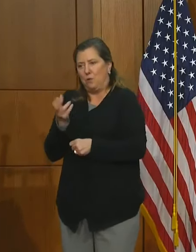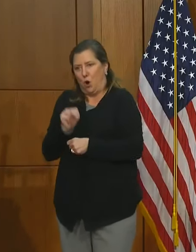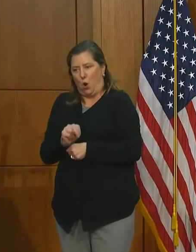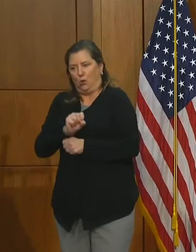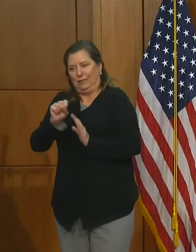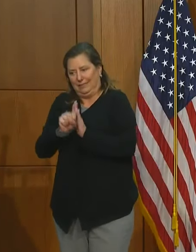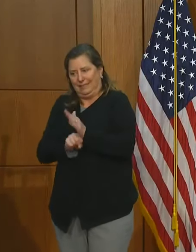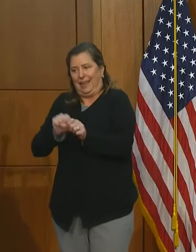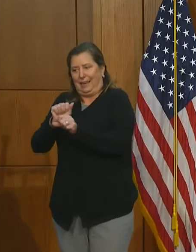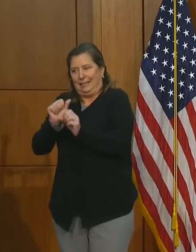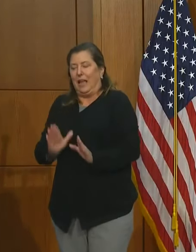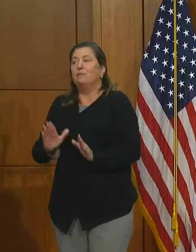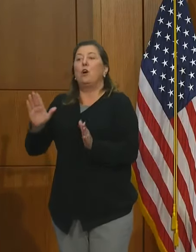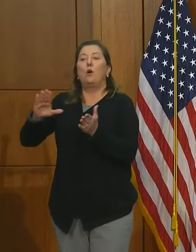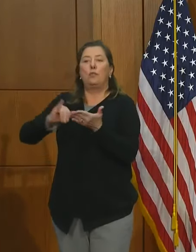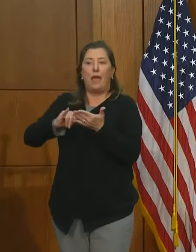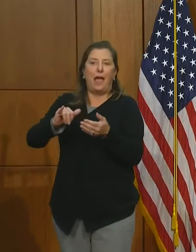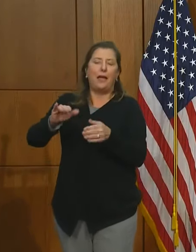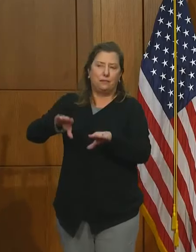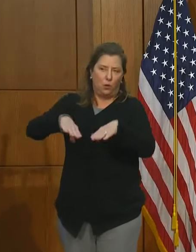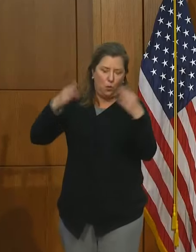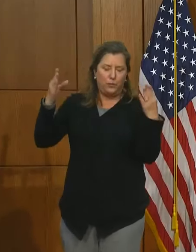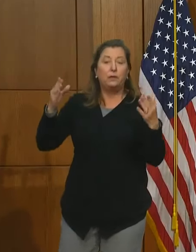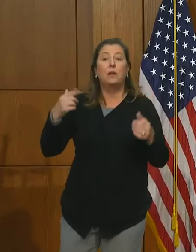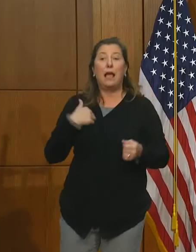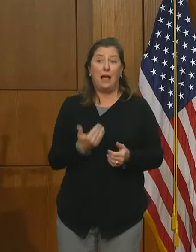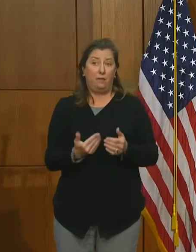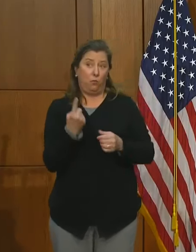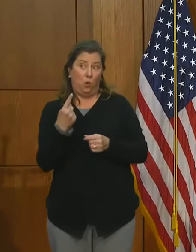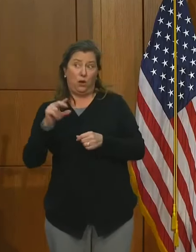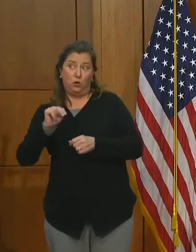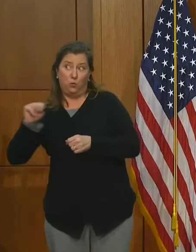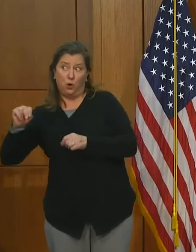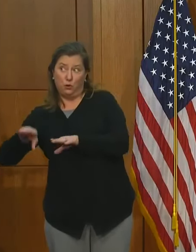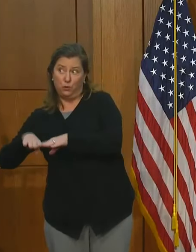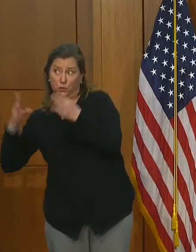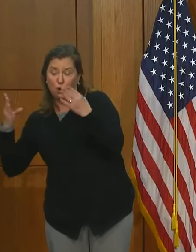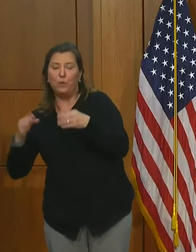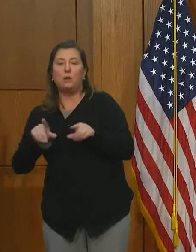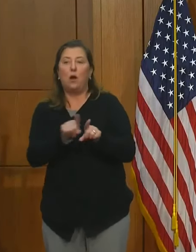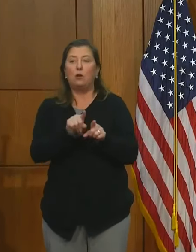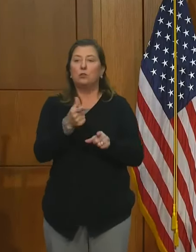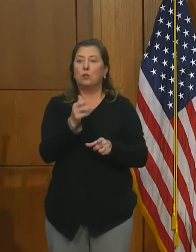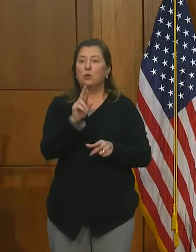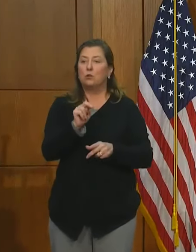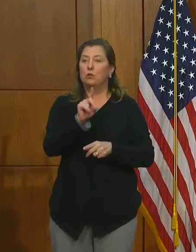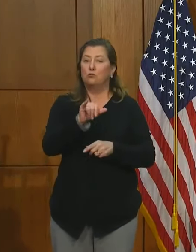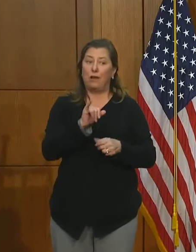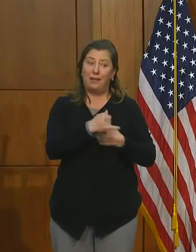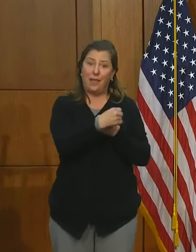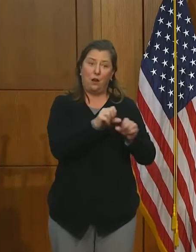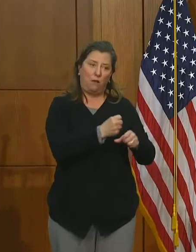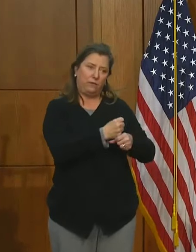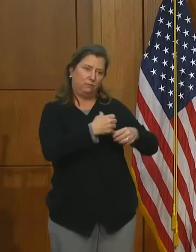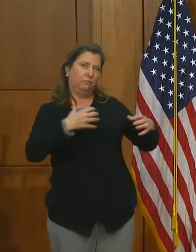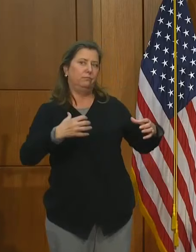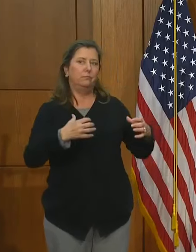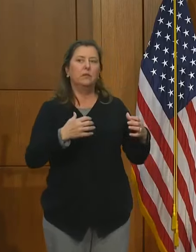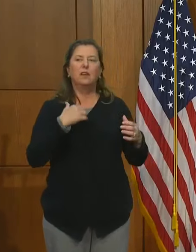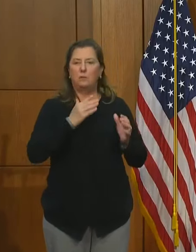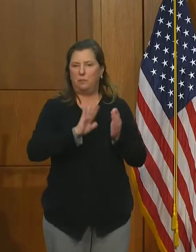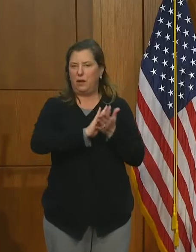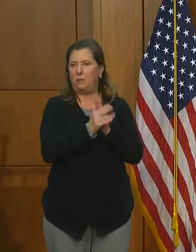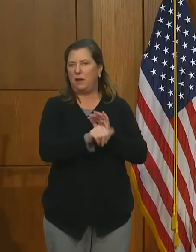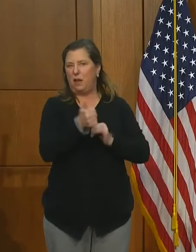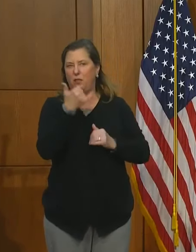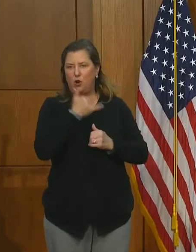that. So we have two call centers that are coming on board. We have one in Newport News, and then we expanded our office in Grundy to additional call center.